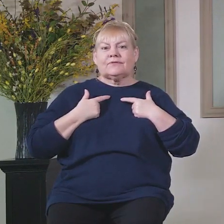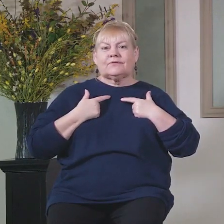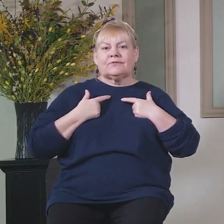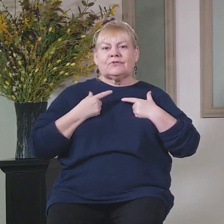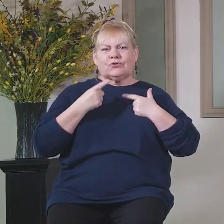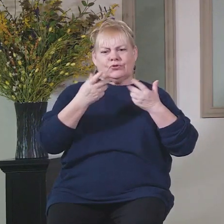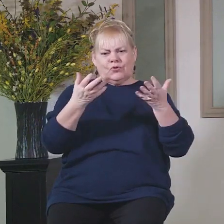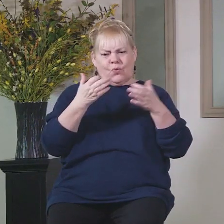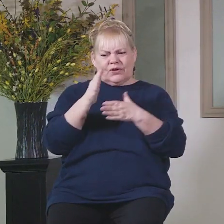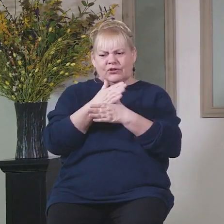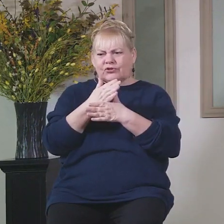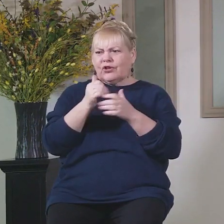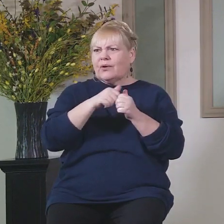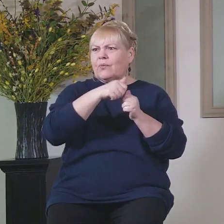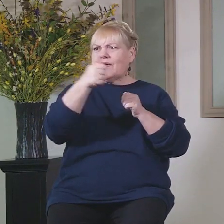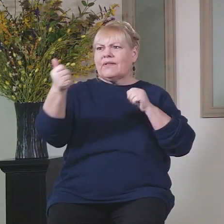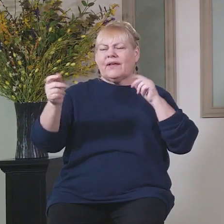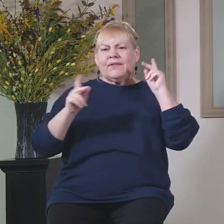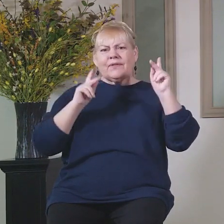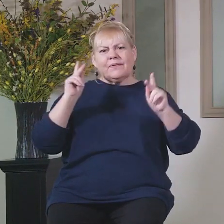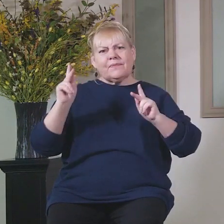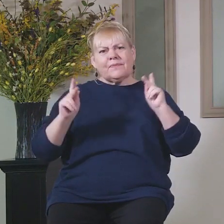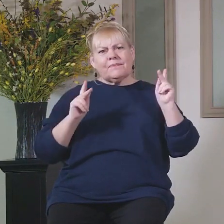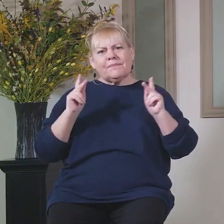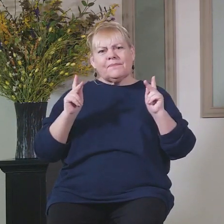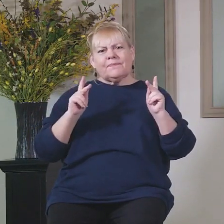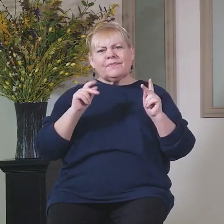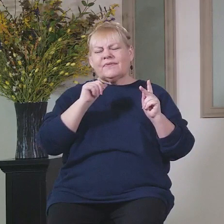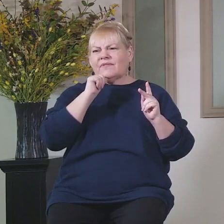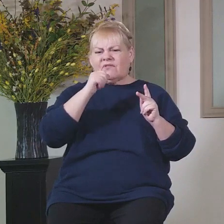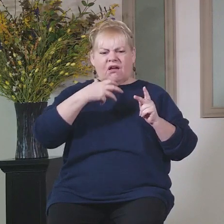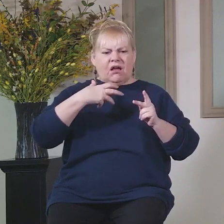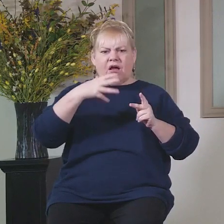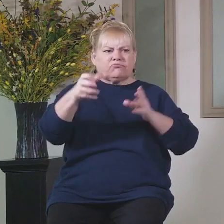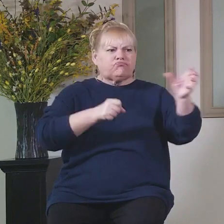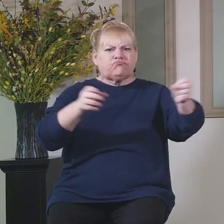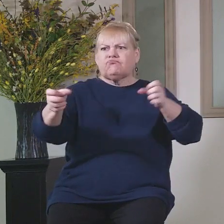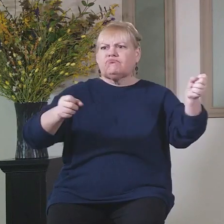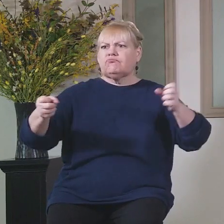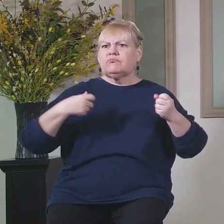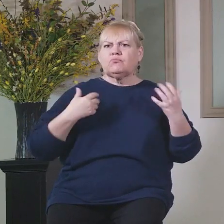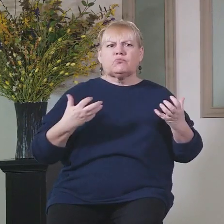you want to share it with others, not take it from others.